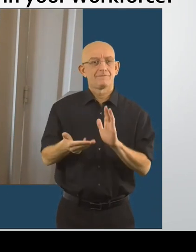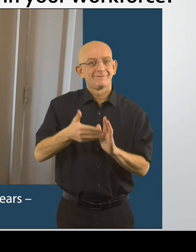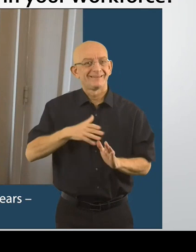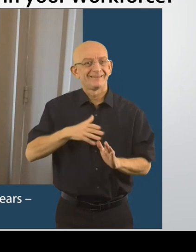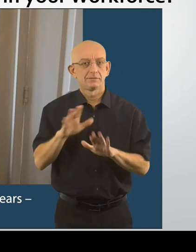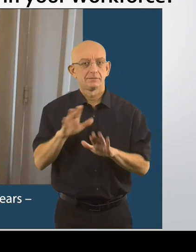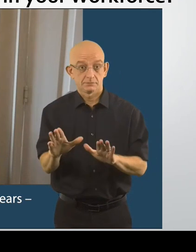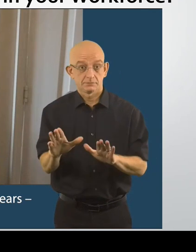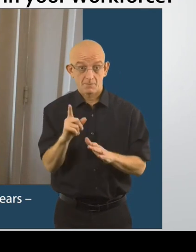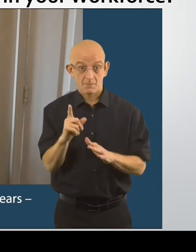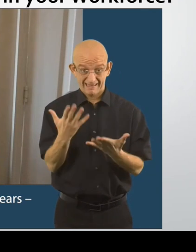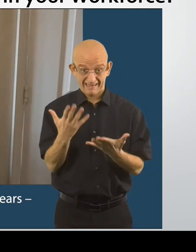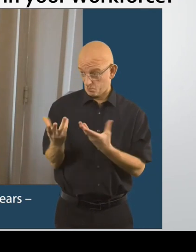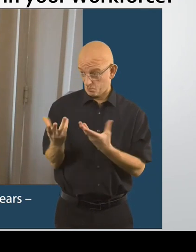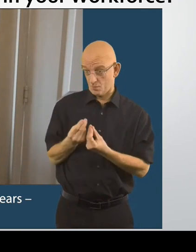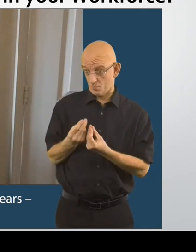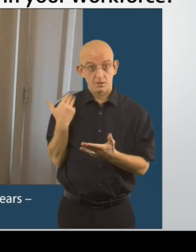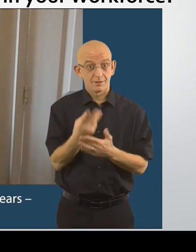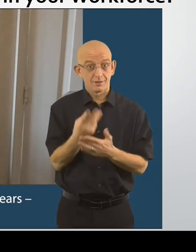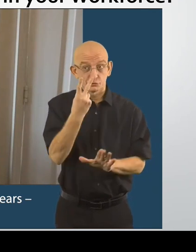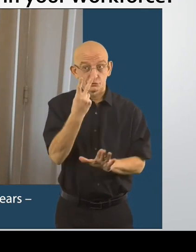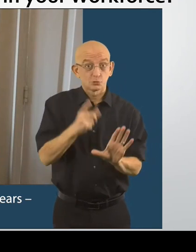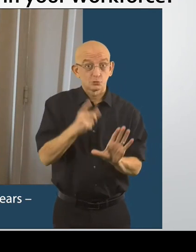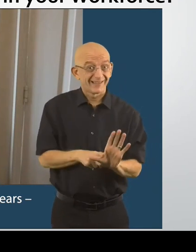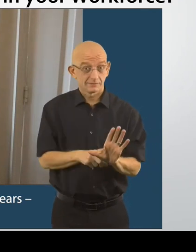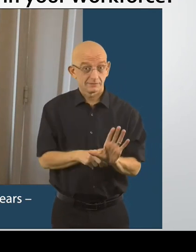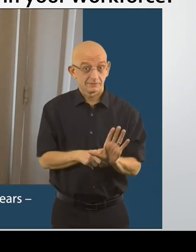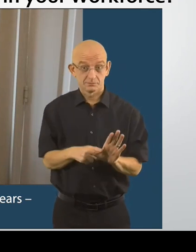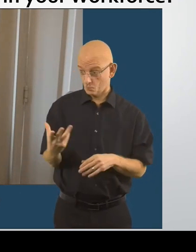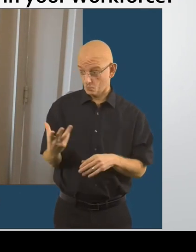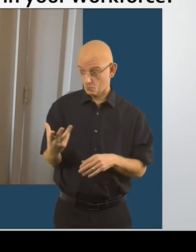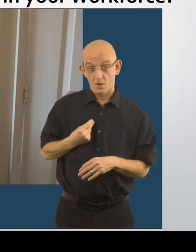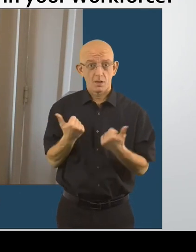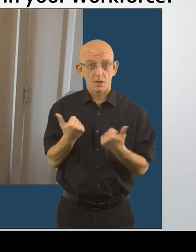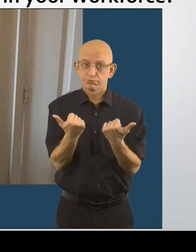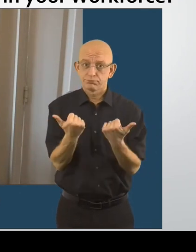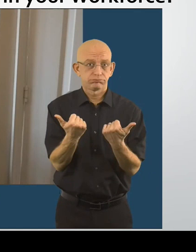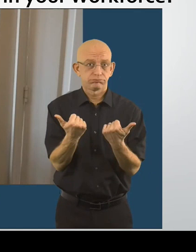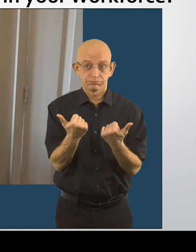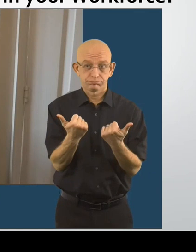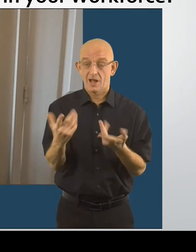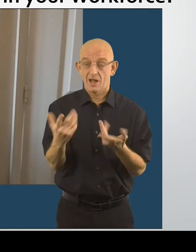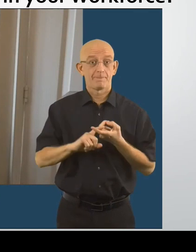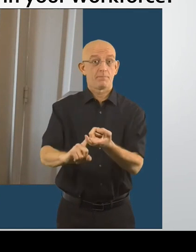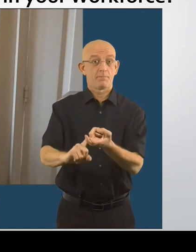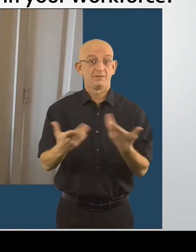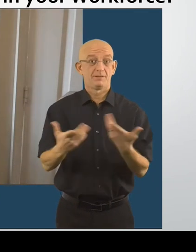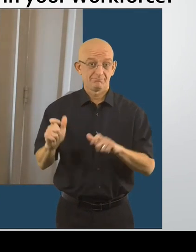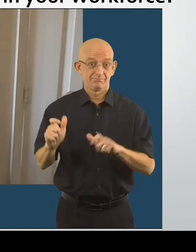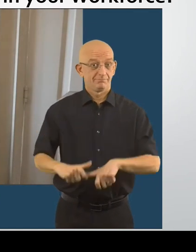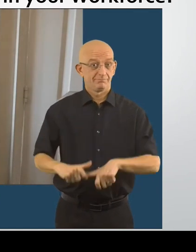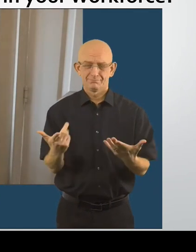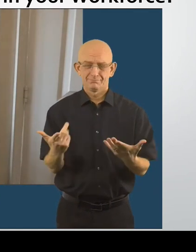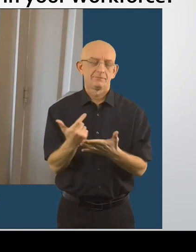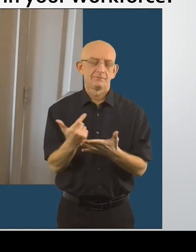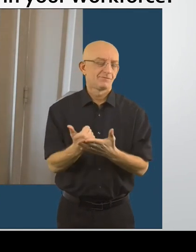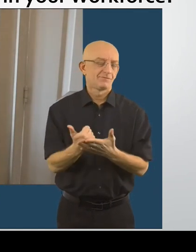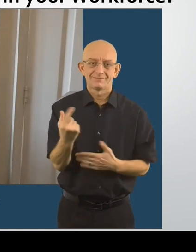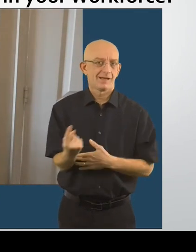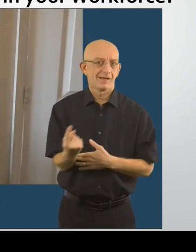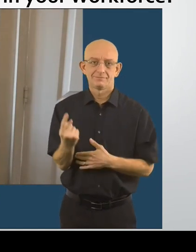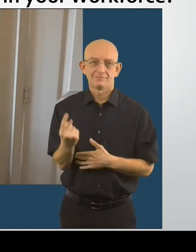needs. She's now been with me over 2 years, is placed with me permanently, and